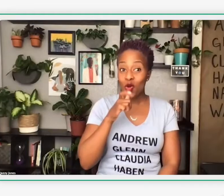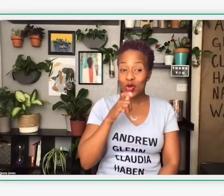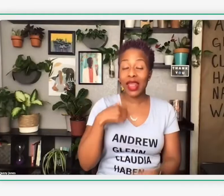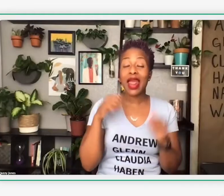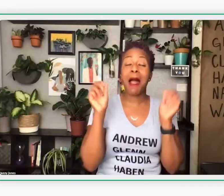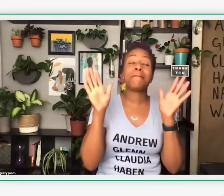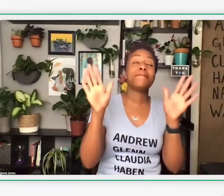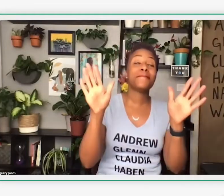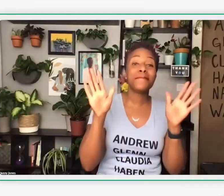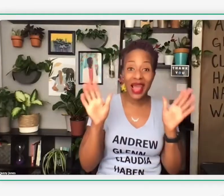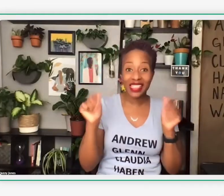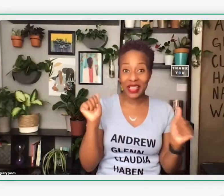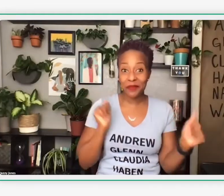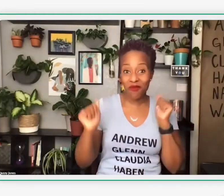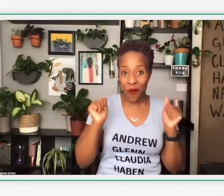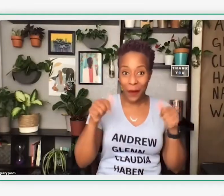Wawa Snap.